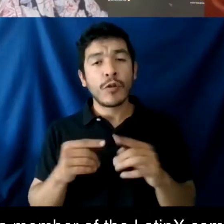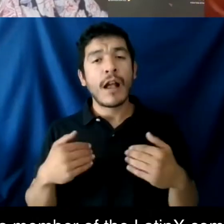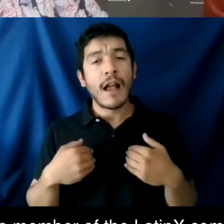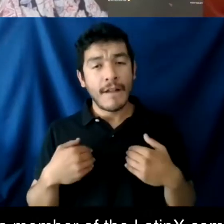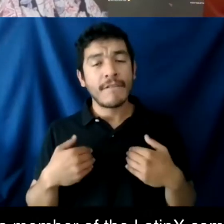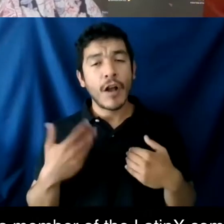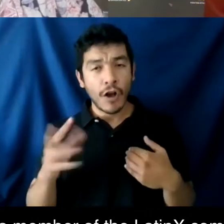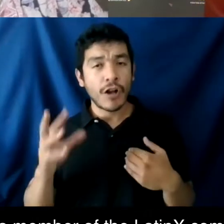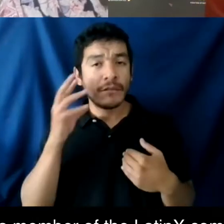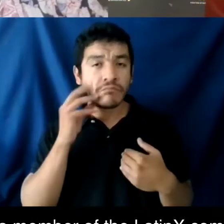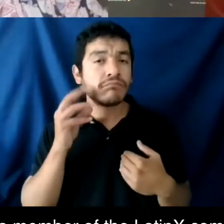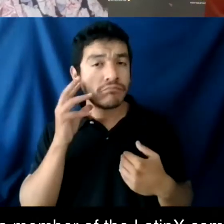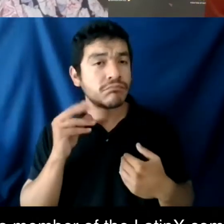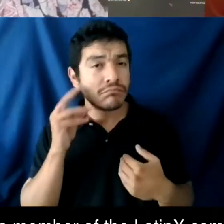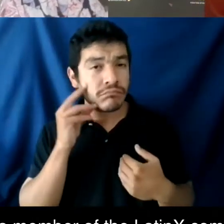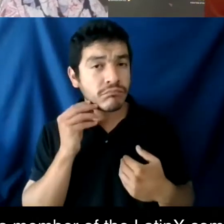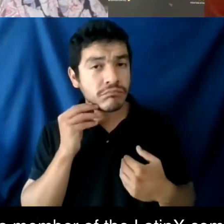had